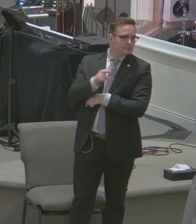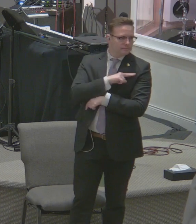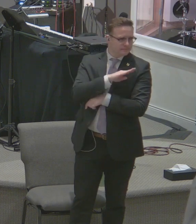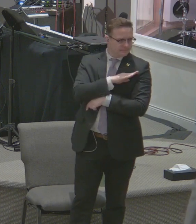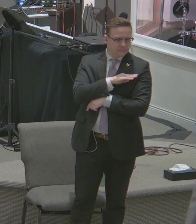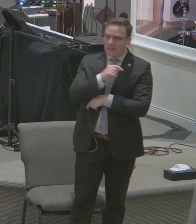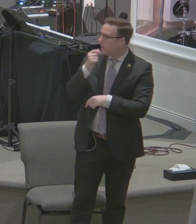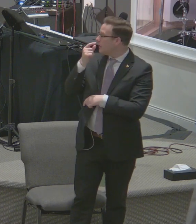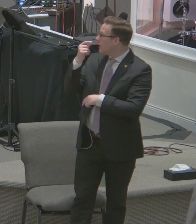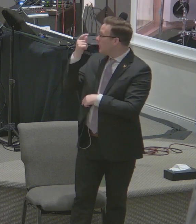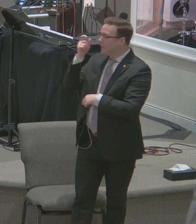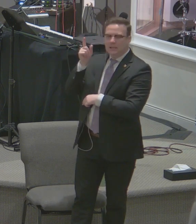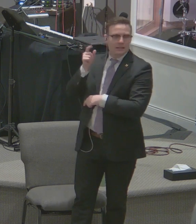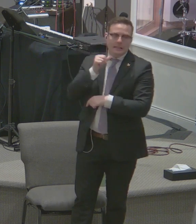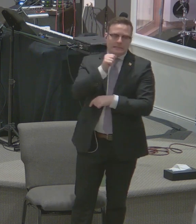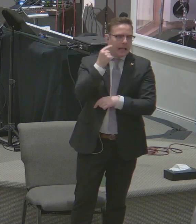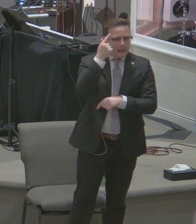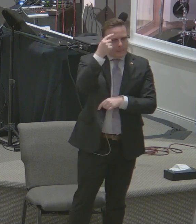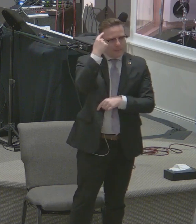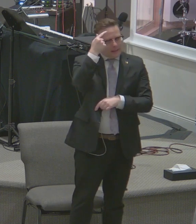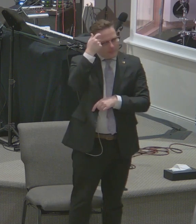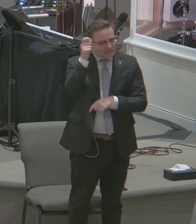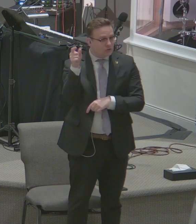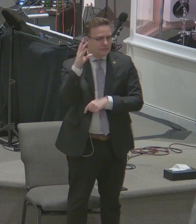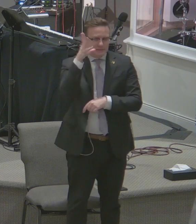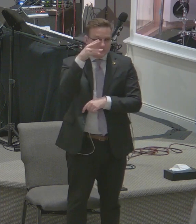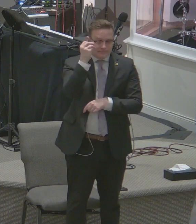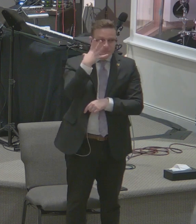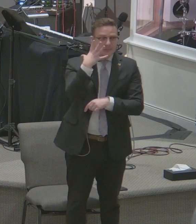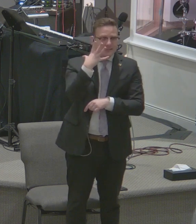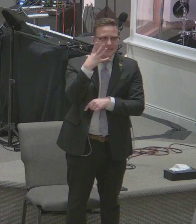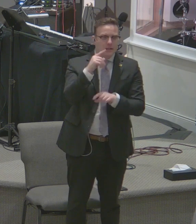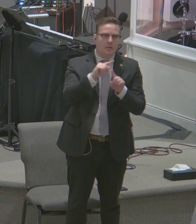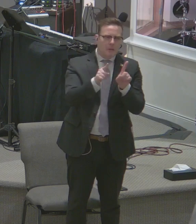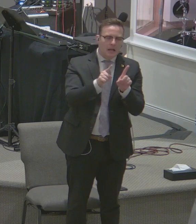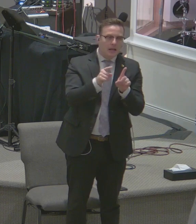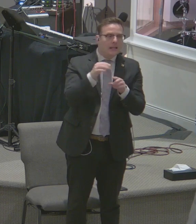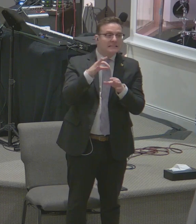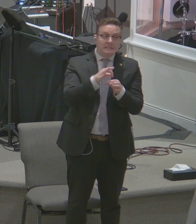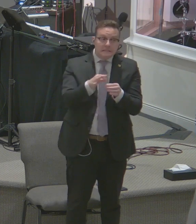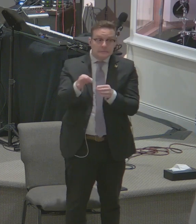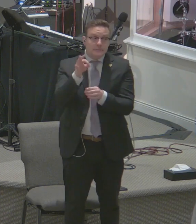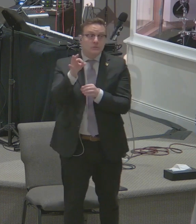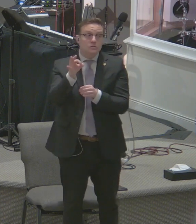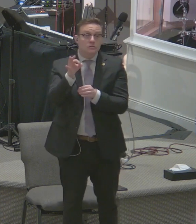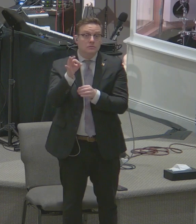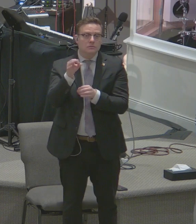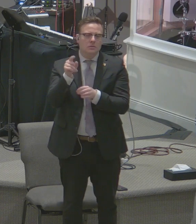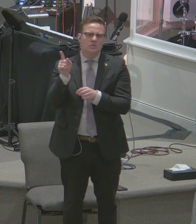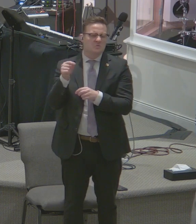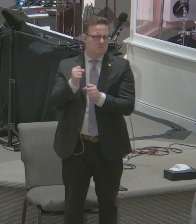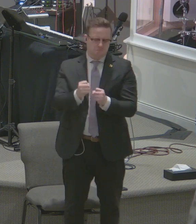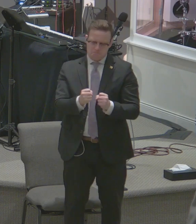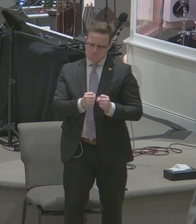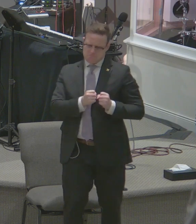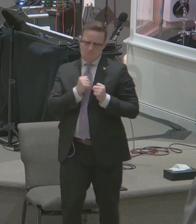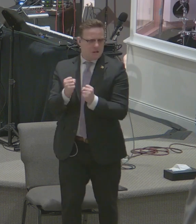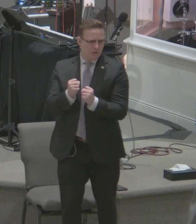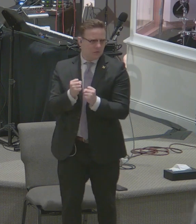Not just because she's really pretty, but spiritually, she's the most